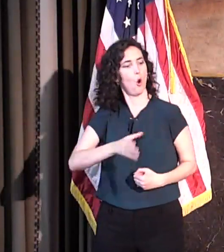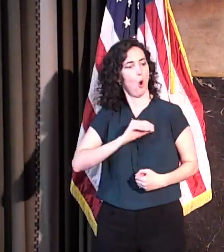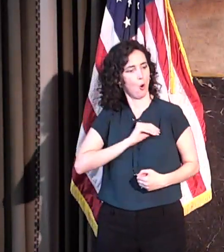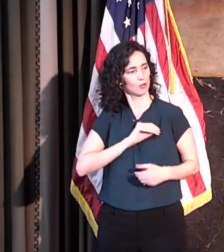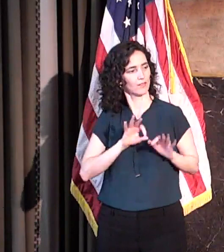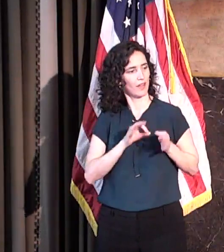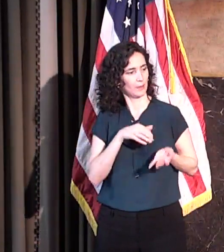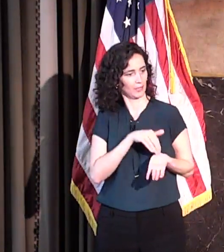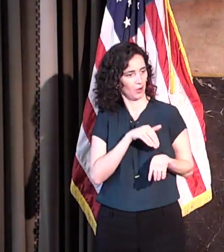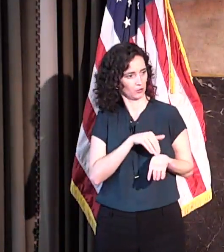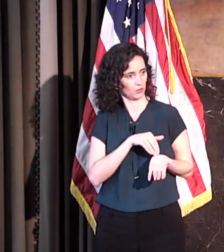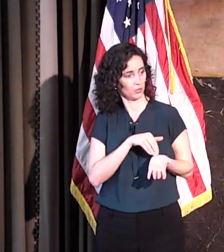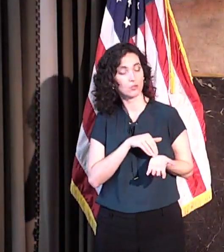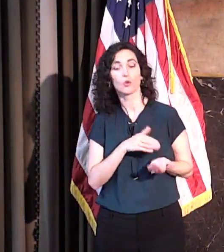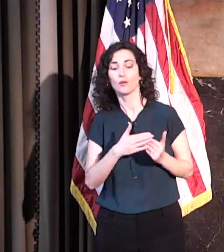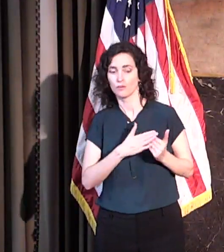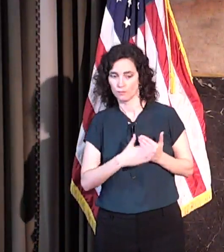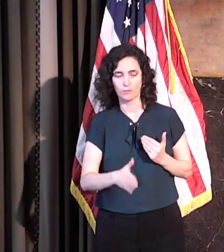going to be an effort going forward.